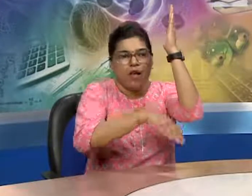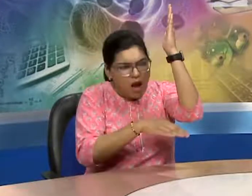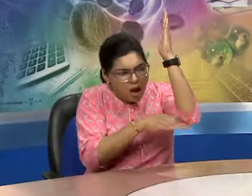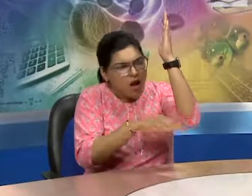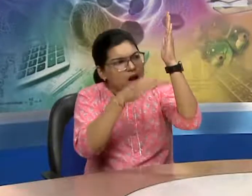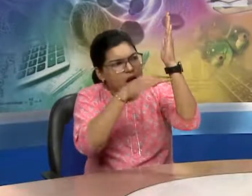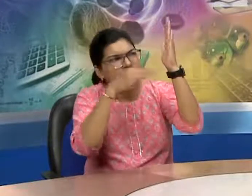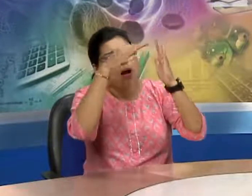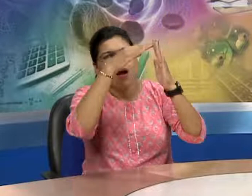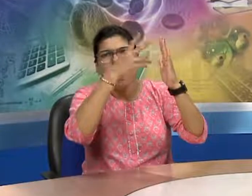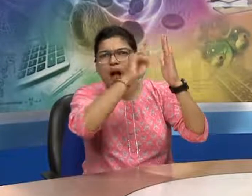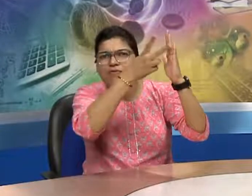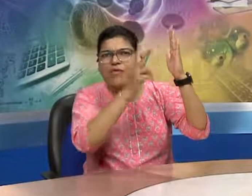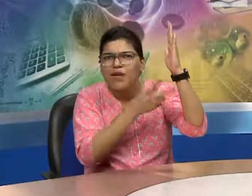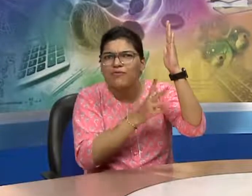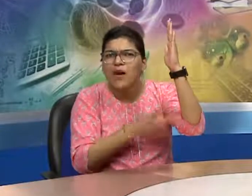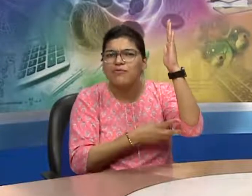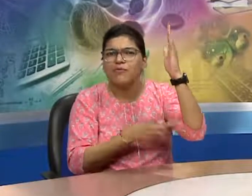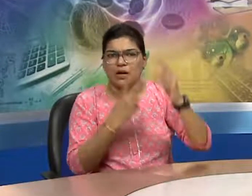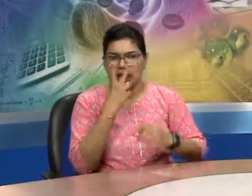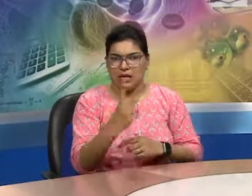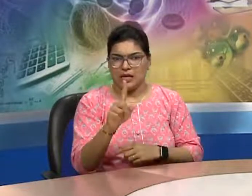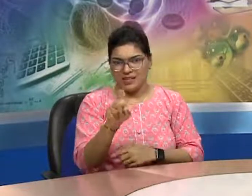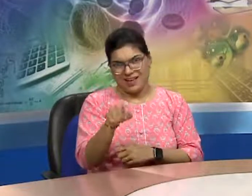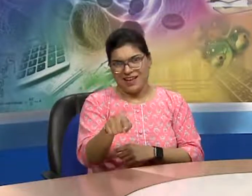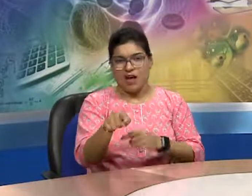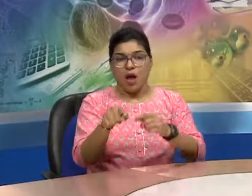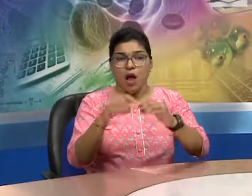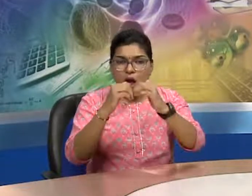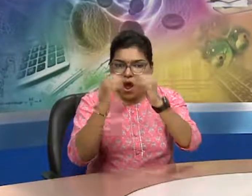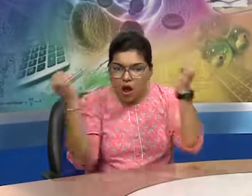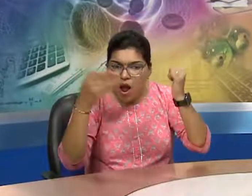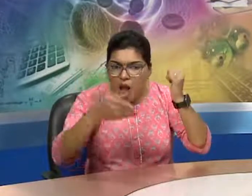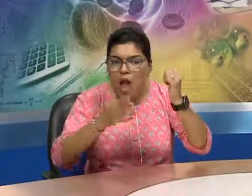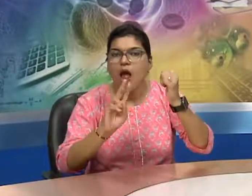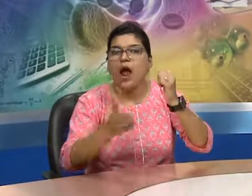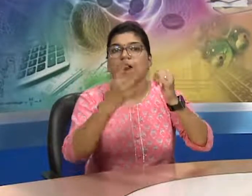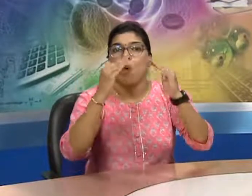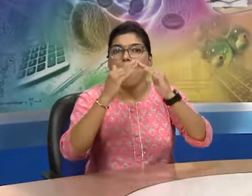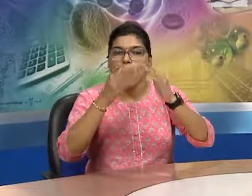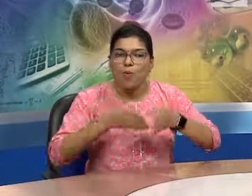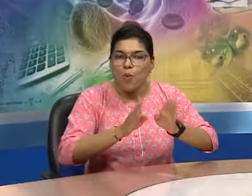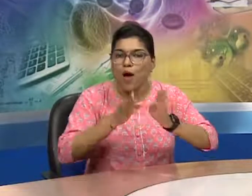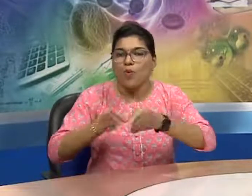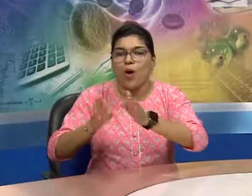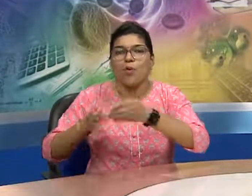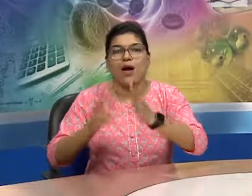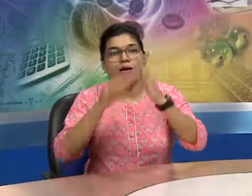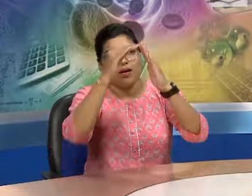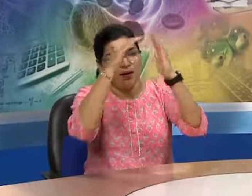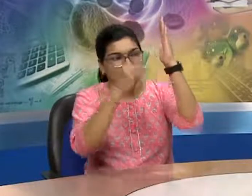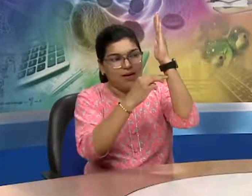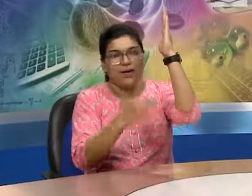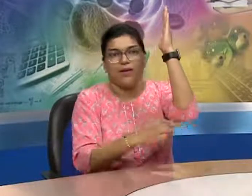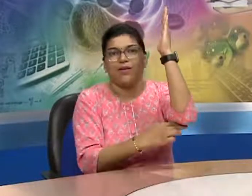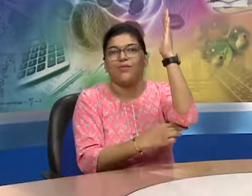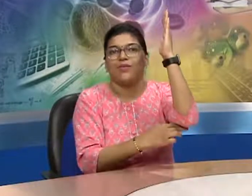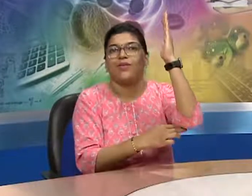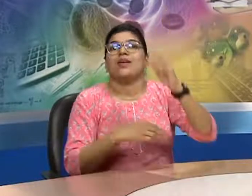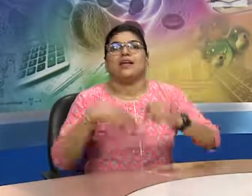in the roots of the plant. So one habitat have different organisms at